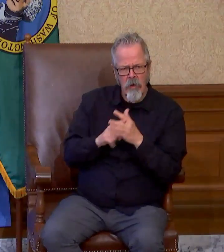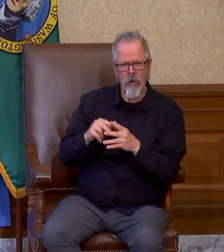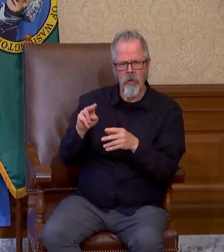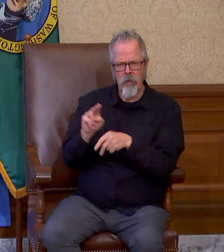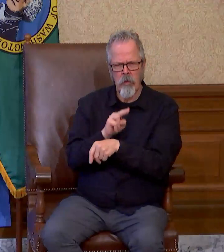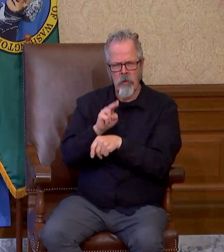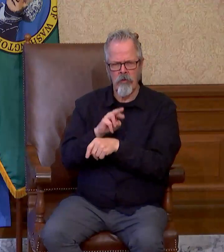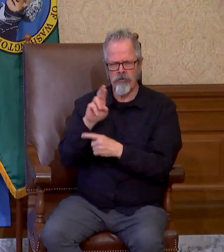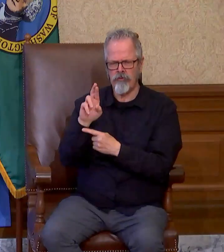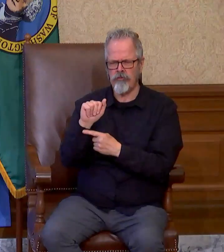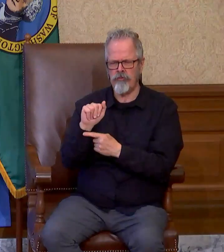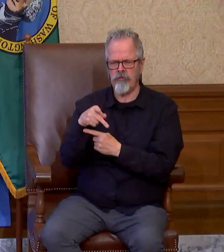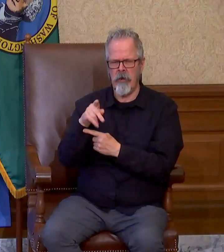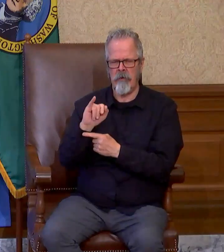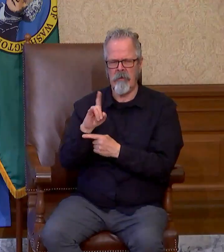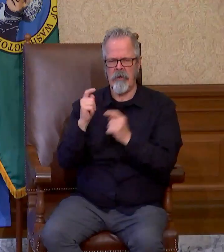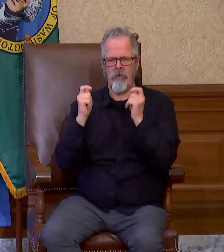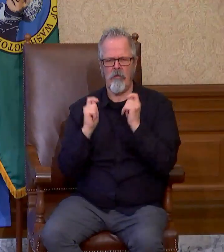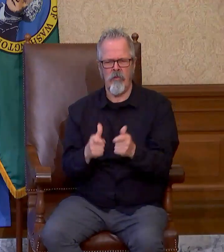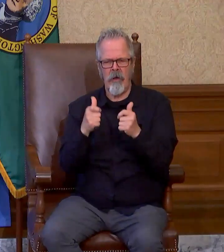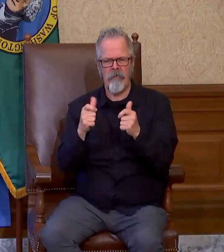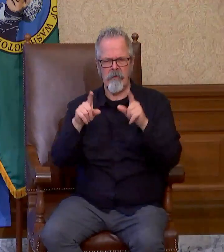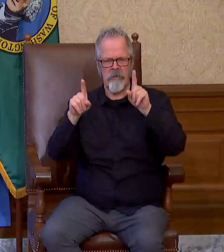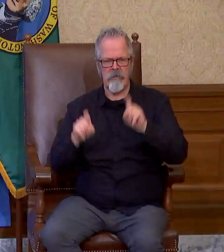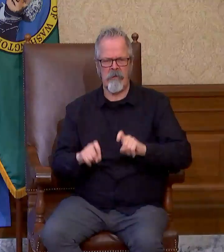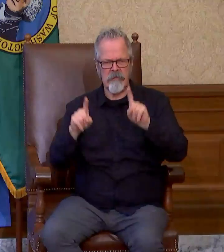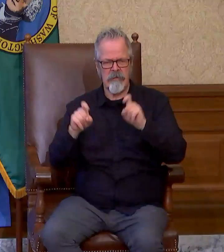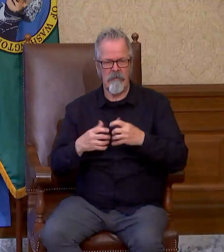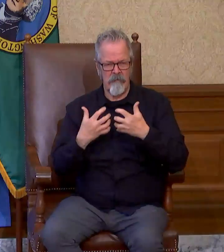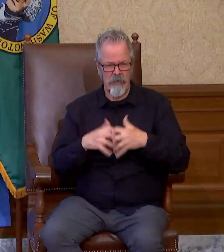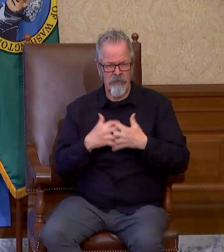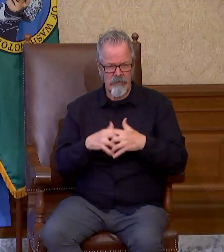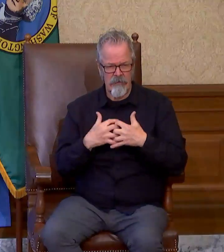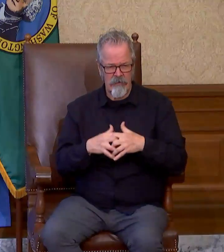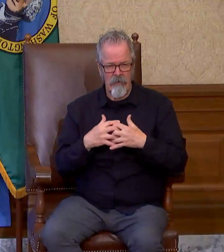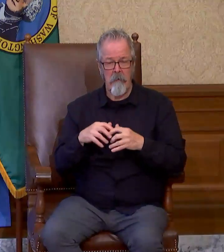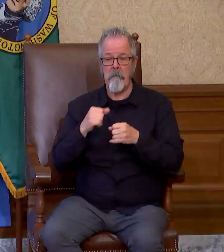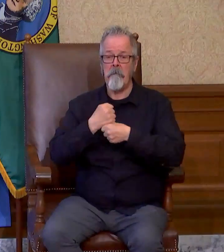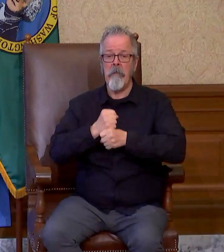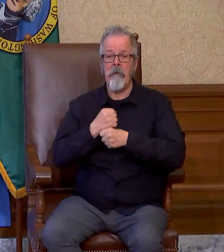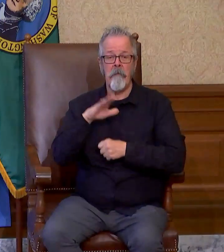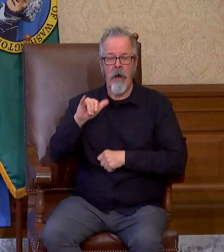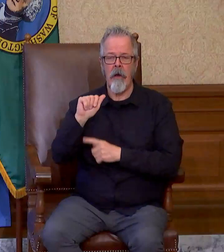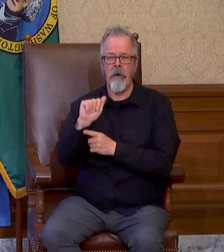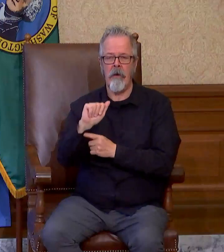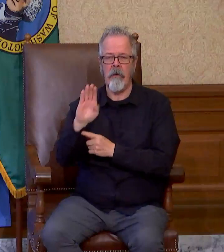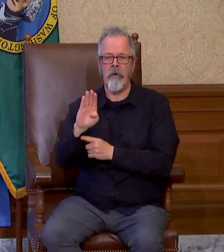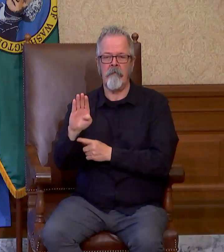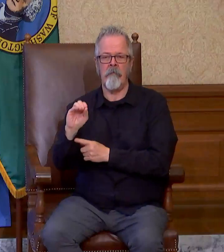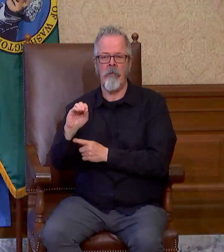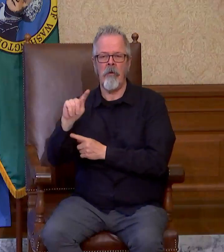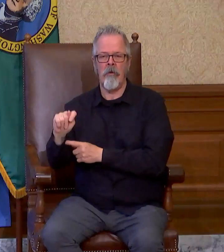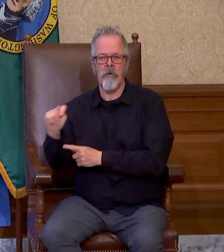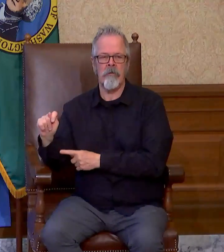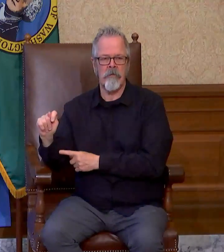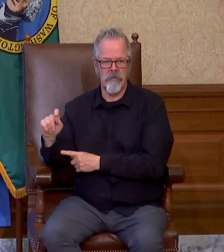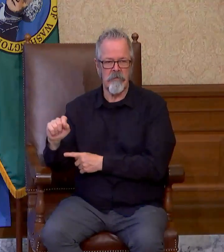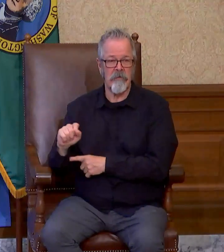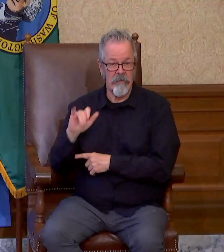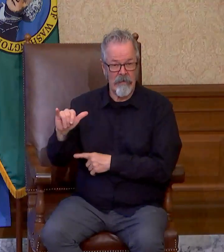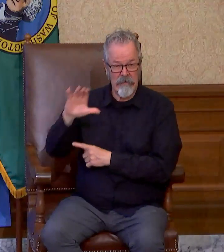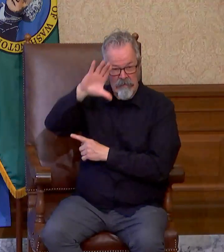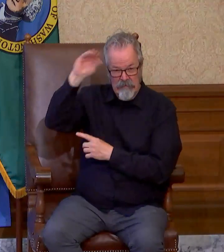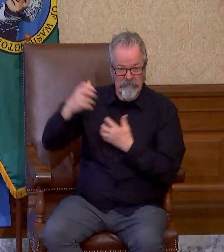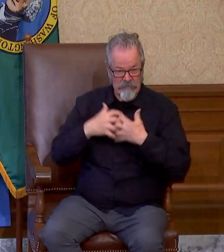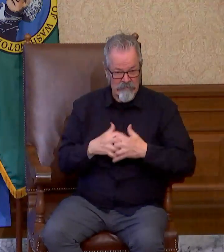more are coming to the state, and are those machines that provide results in like 15 minutes? Is that